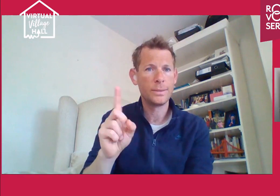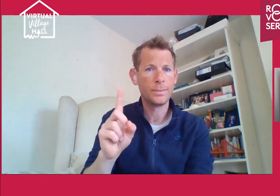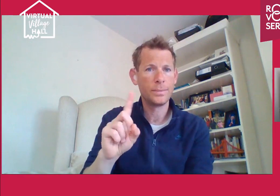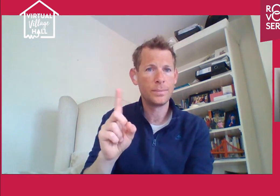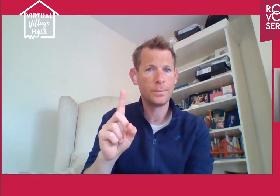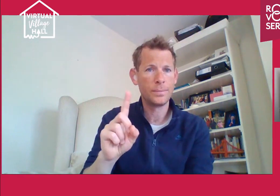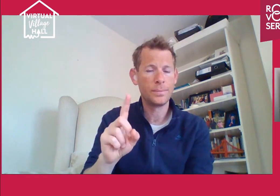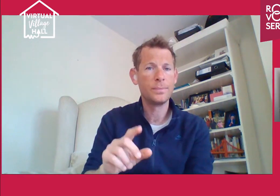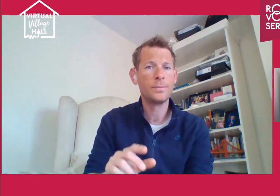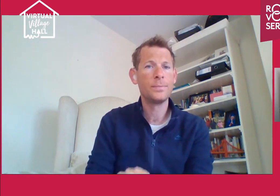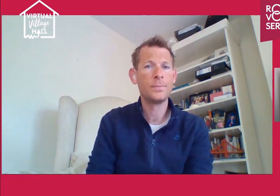What?